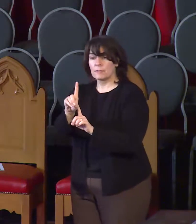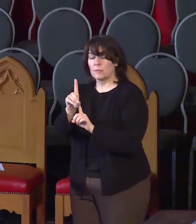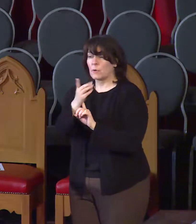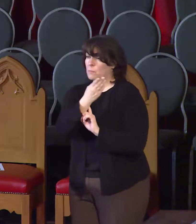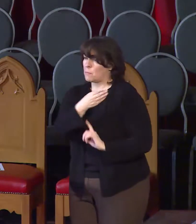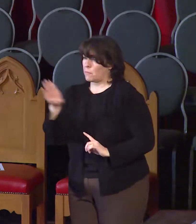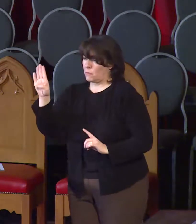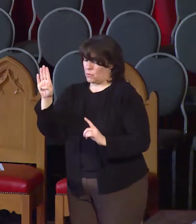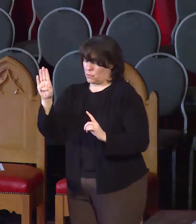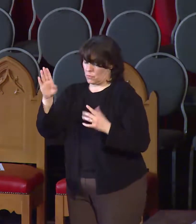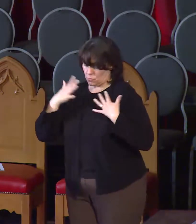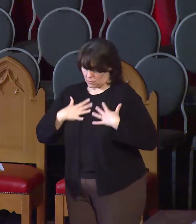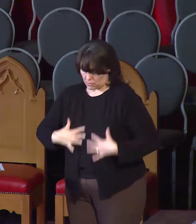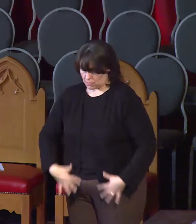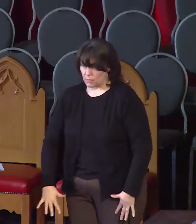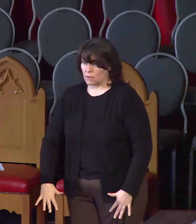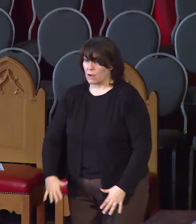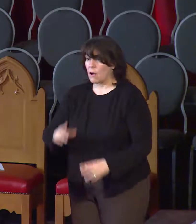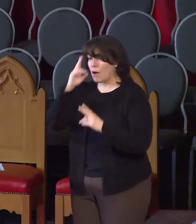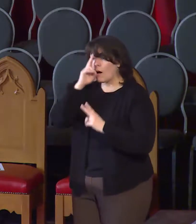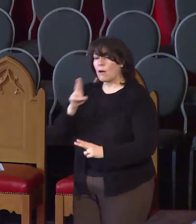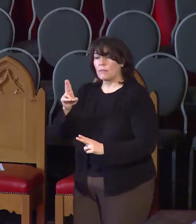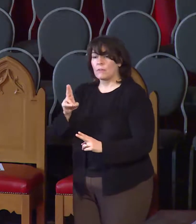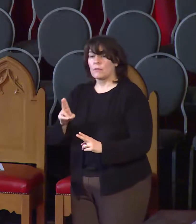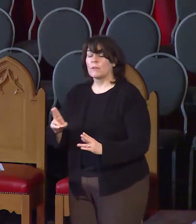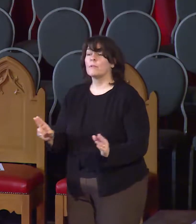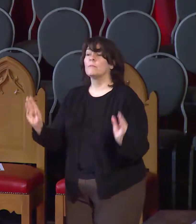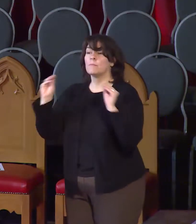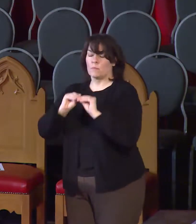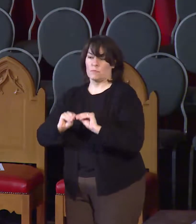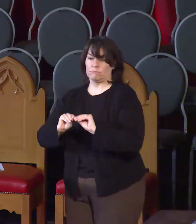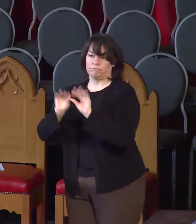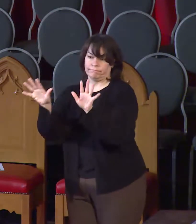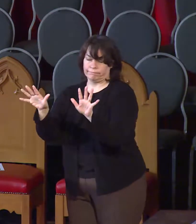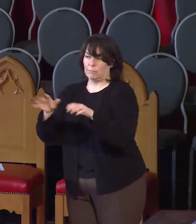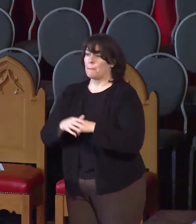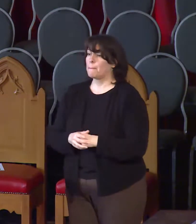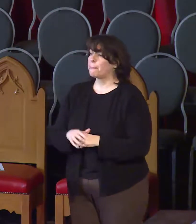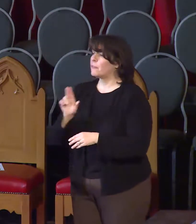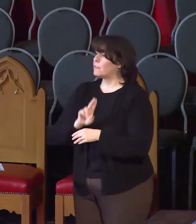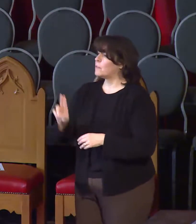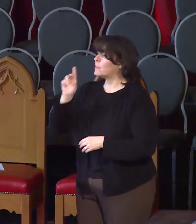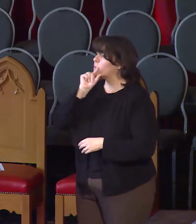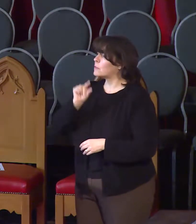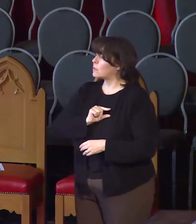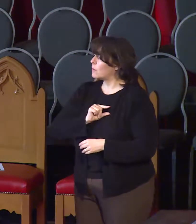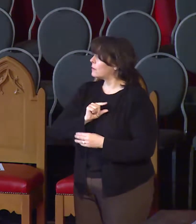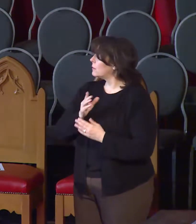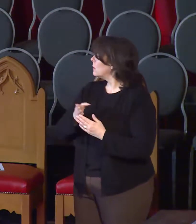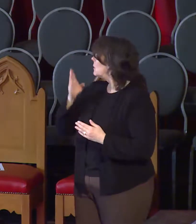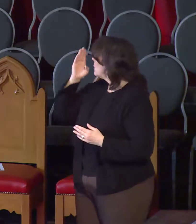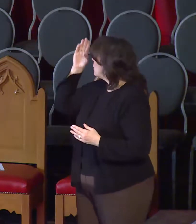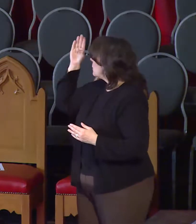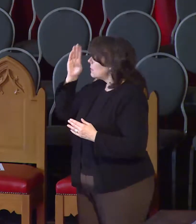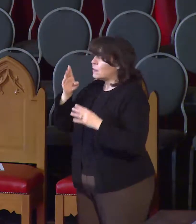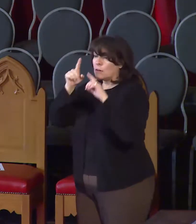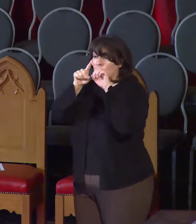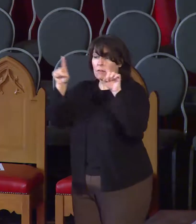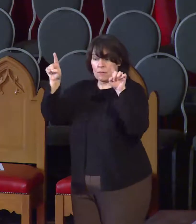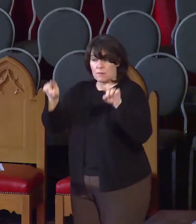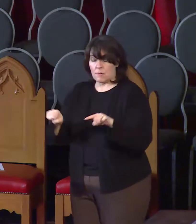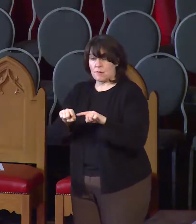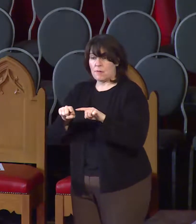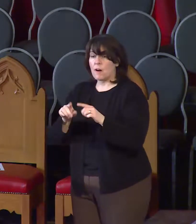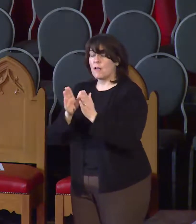bright blue gown, and the honorary degrees are an even brighter color. The University of Guelph crest that you see on the curtains behind me and shown